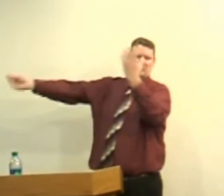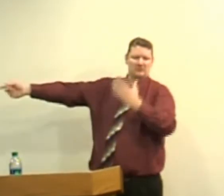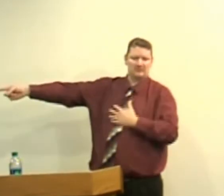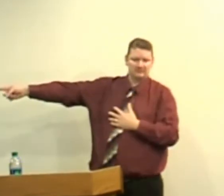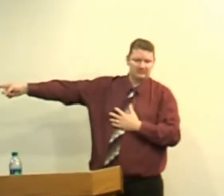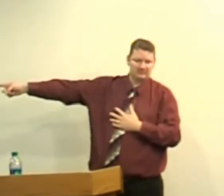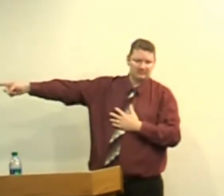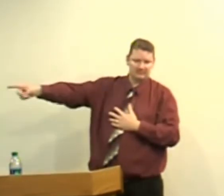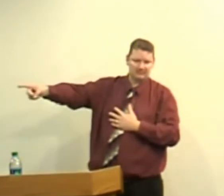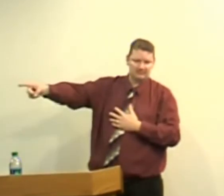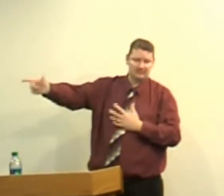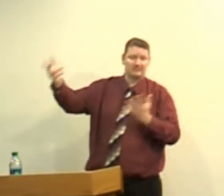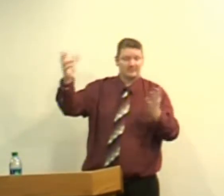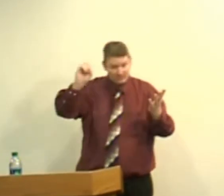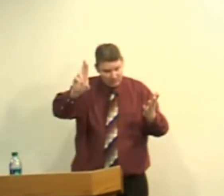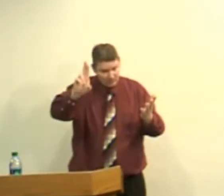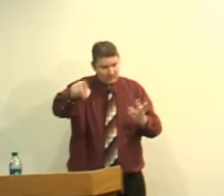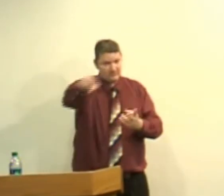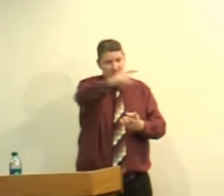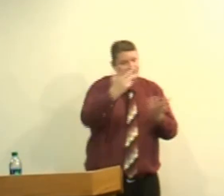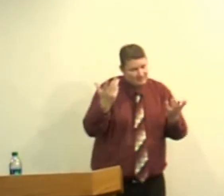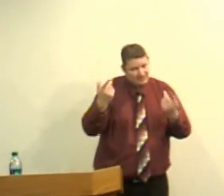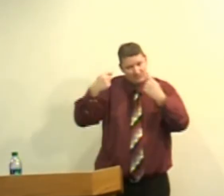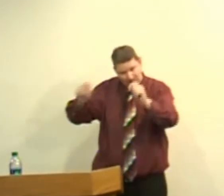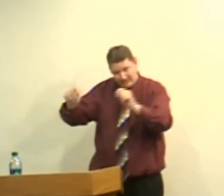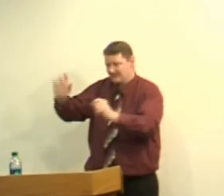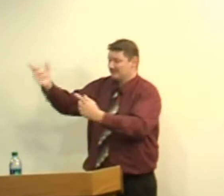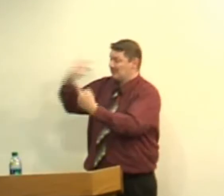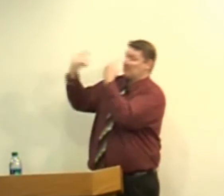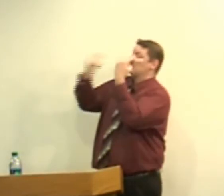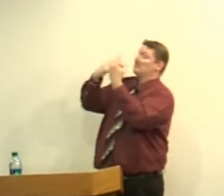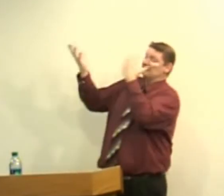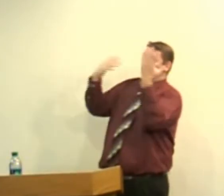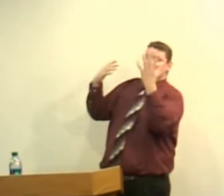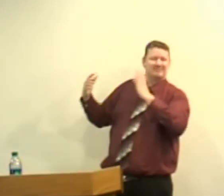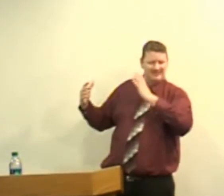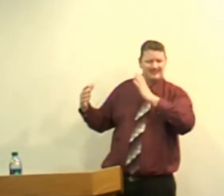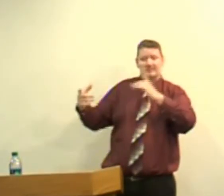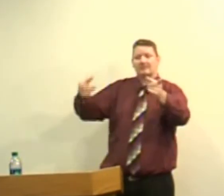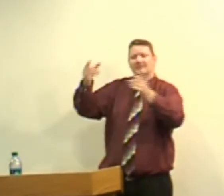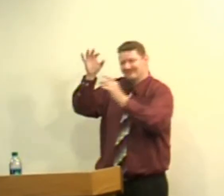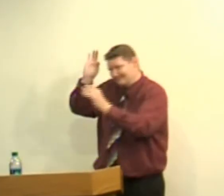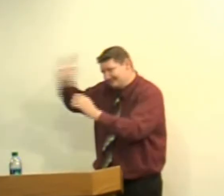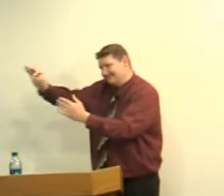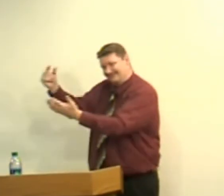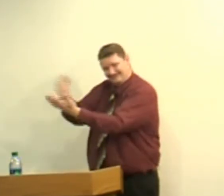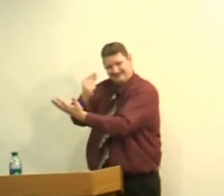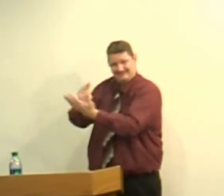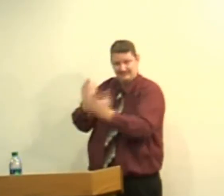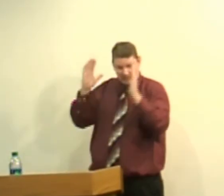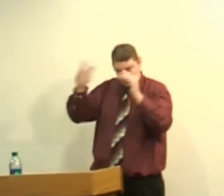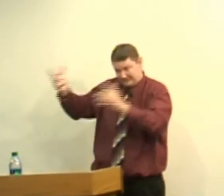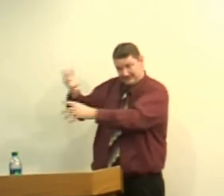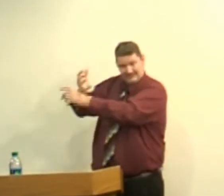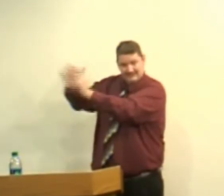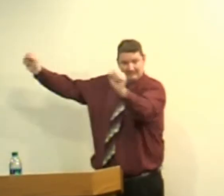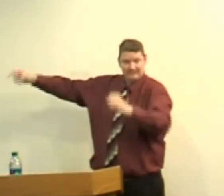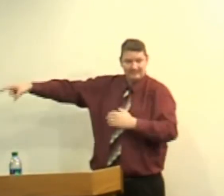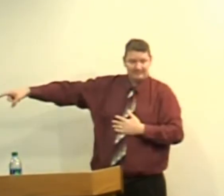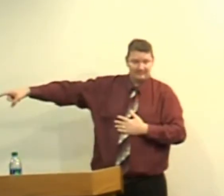a short time, they will all be gone. So we know what, when people come at you and are going to you, we can continue